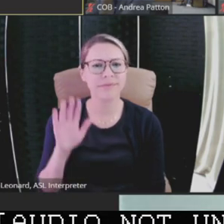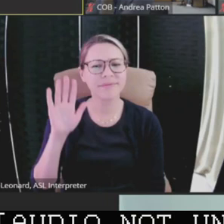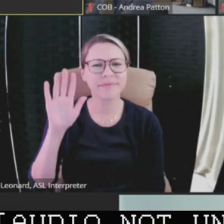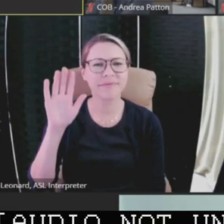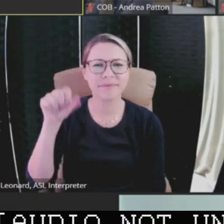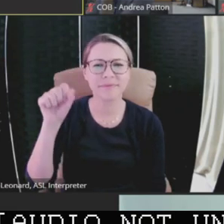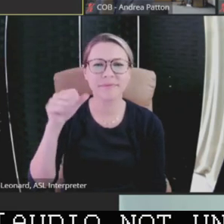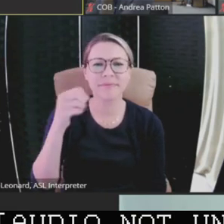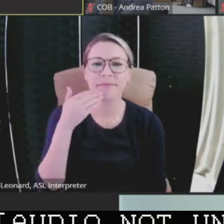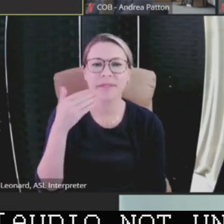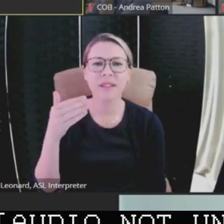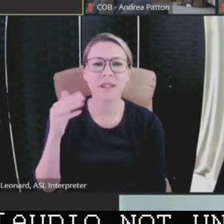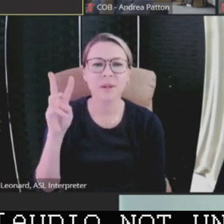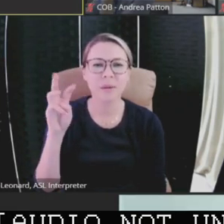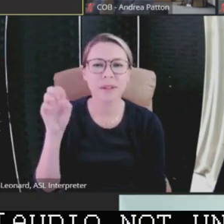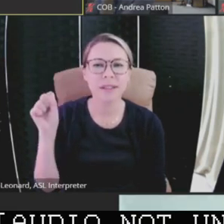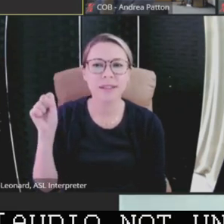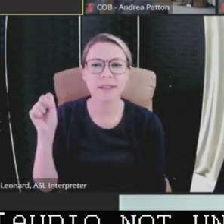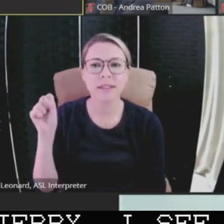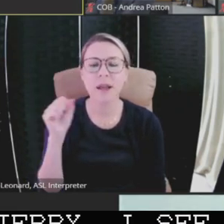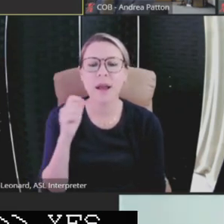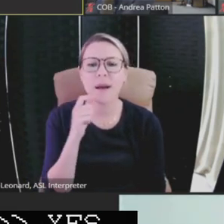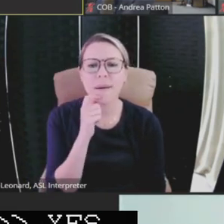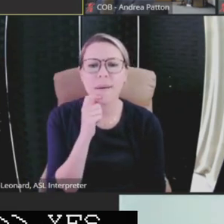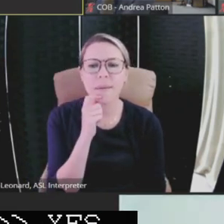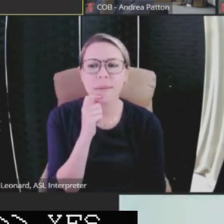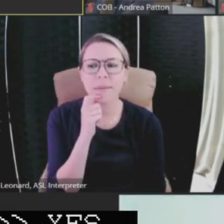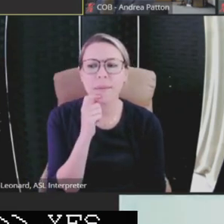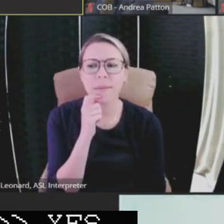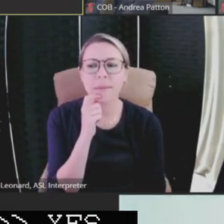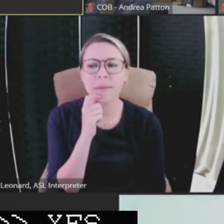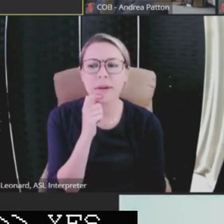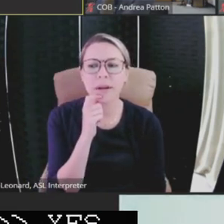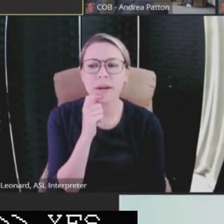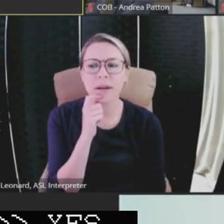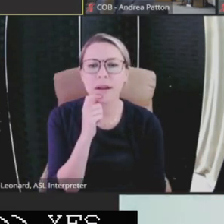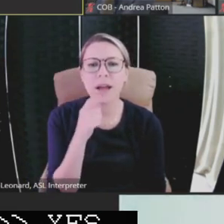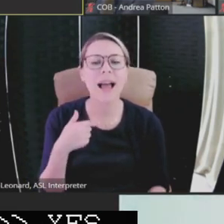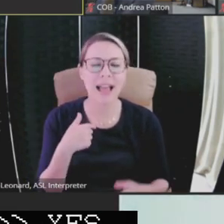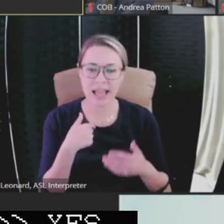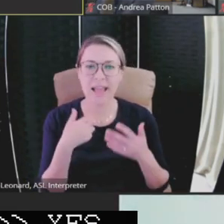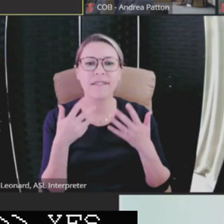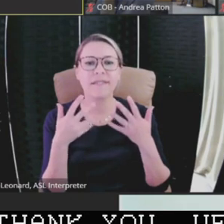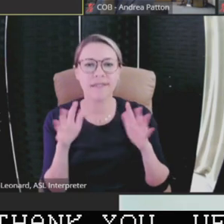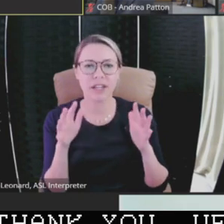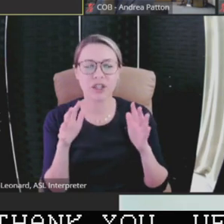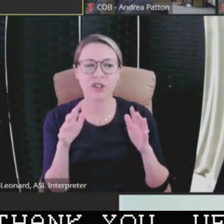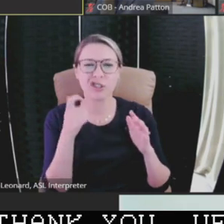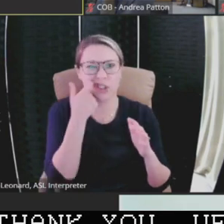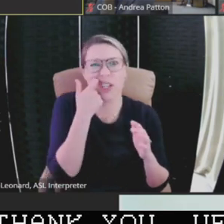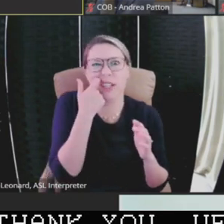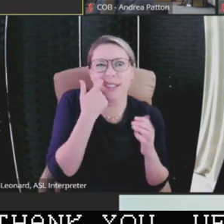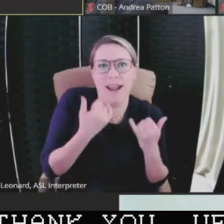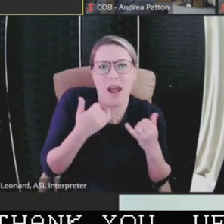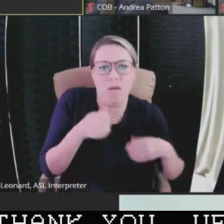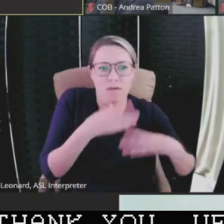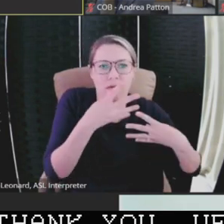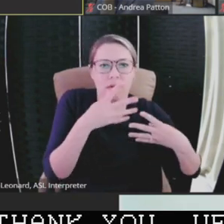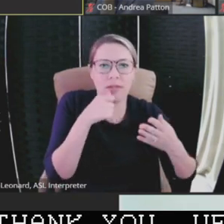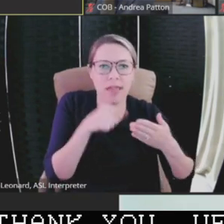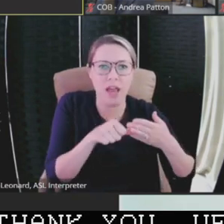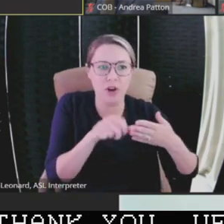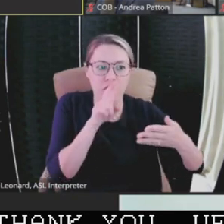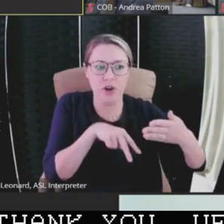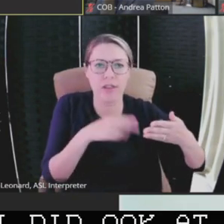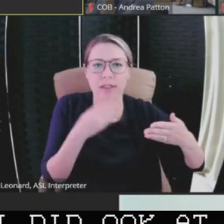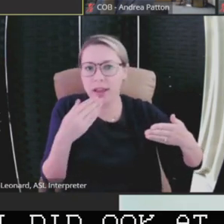Yes, thank you, Wes. And you know, I did look at the letter just now that you gave us time